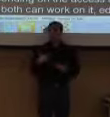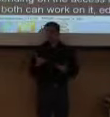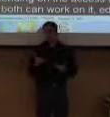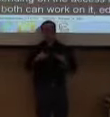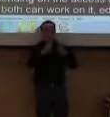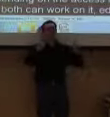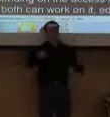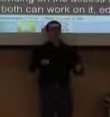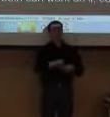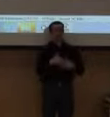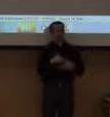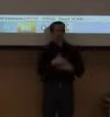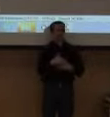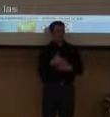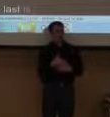feature.